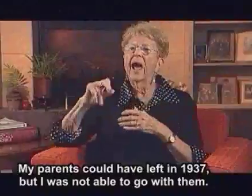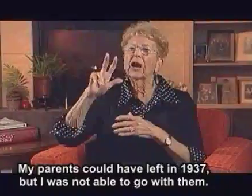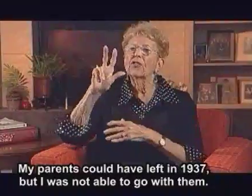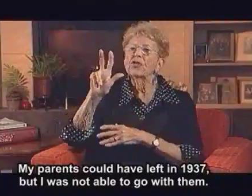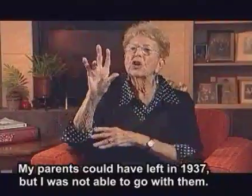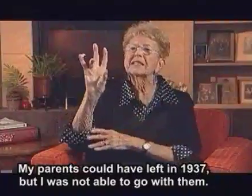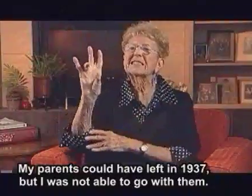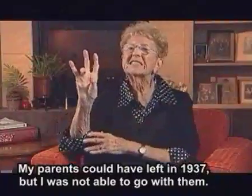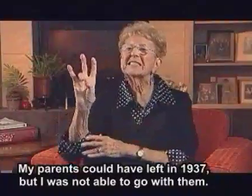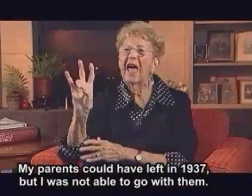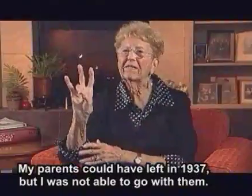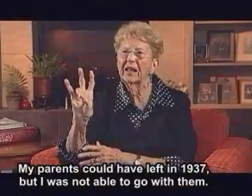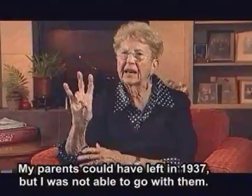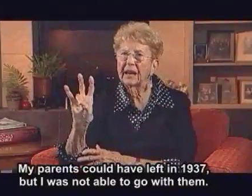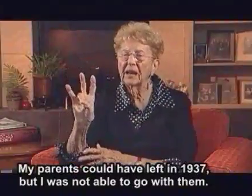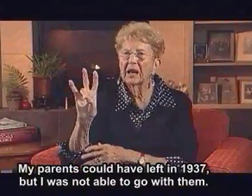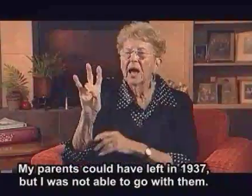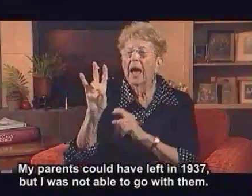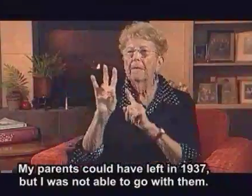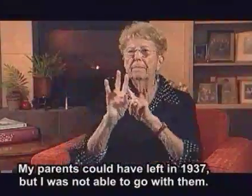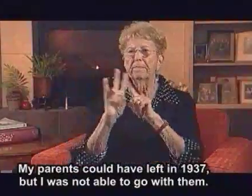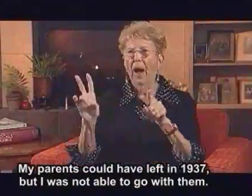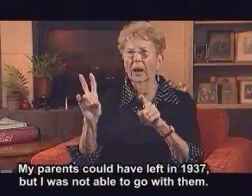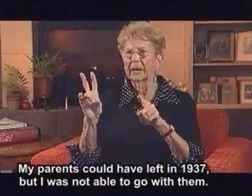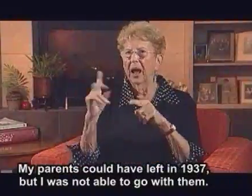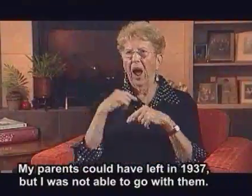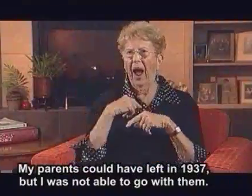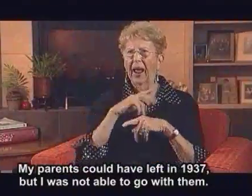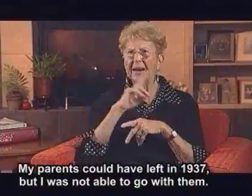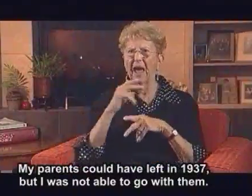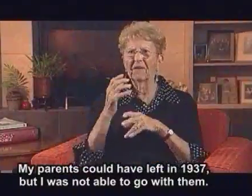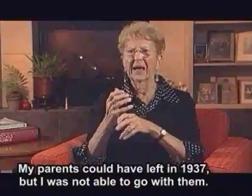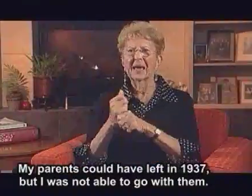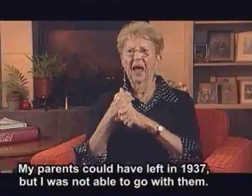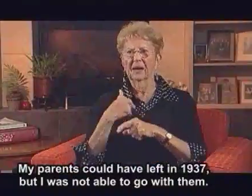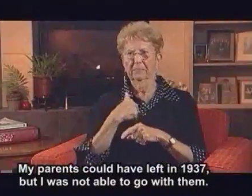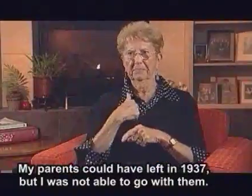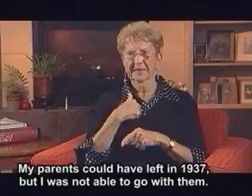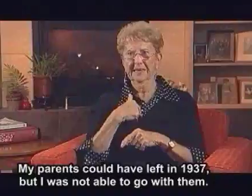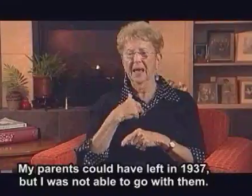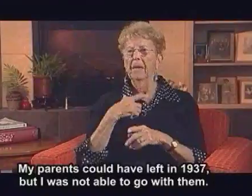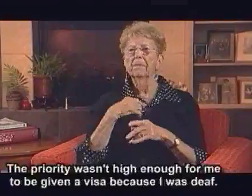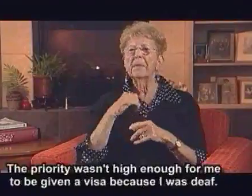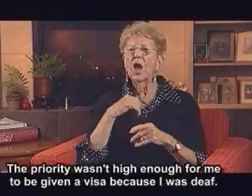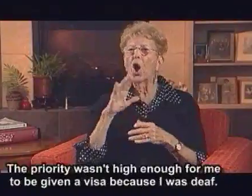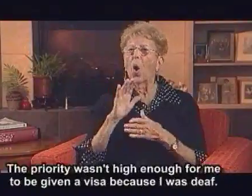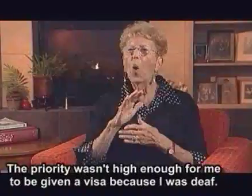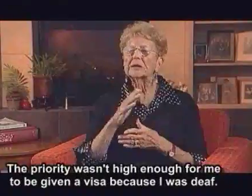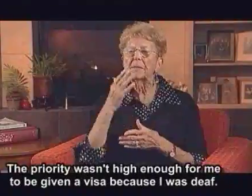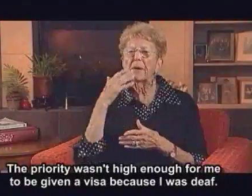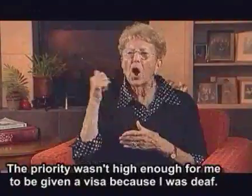My parents could have left in 1937, but I was not able to go with them if they'd made the choice to